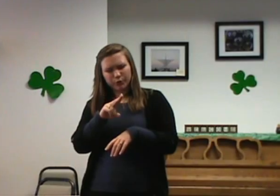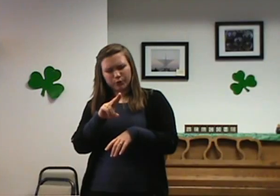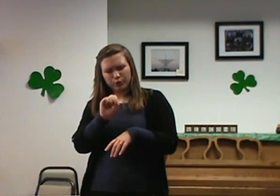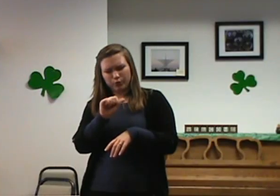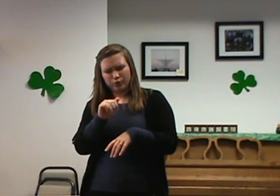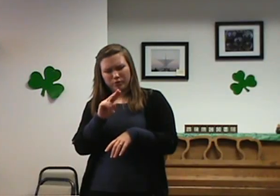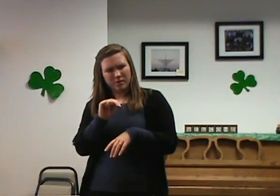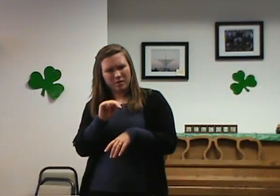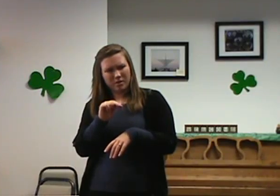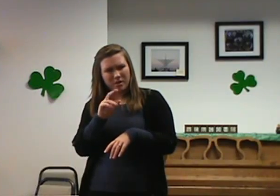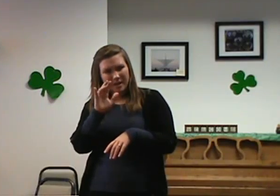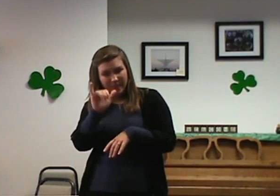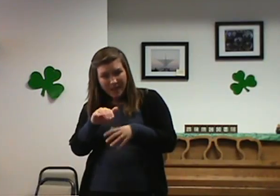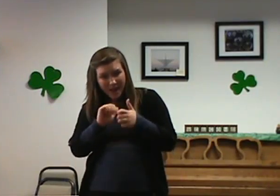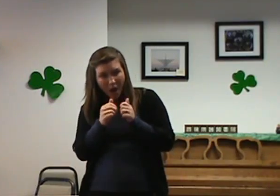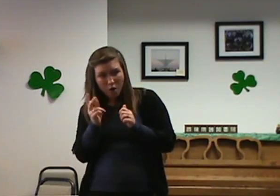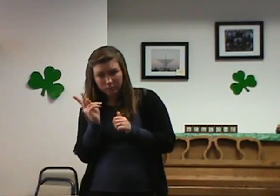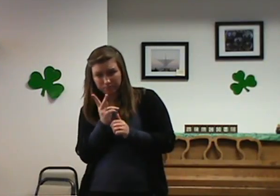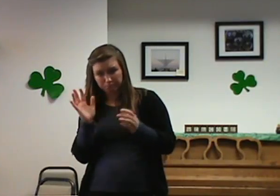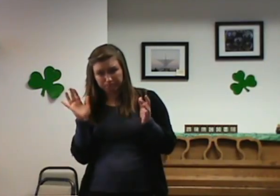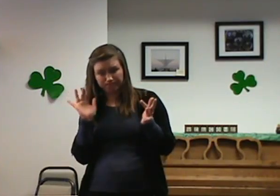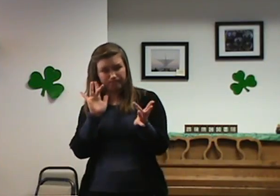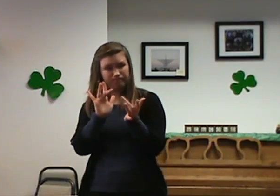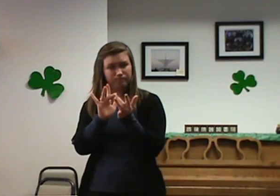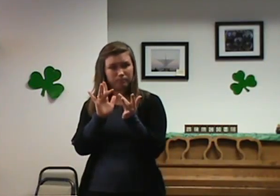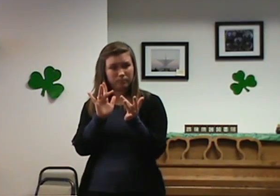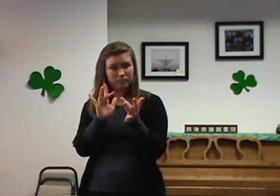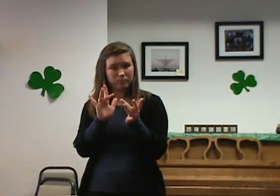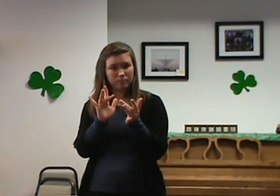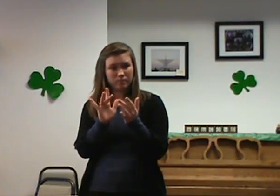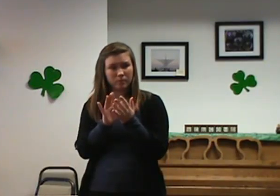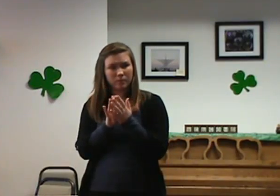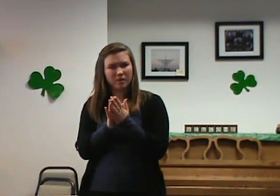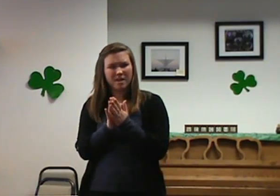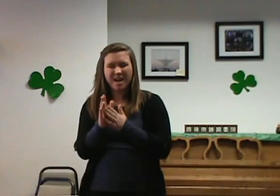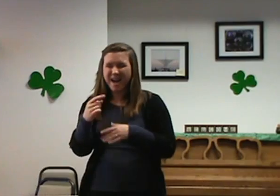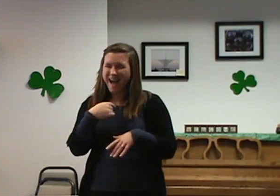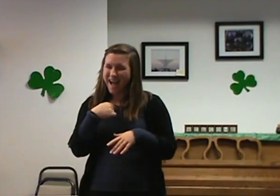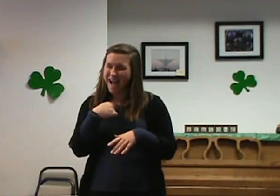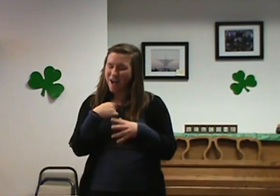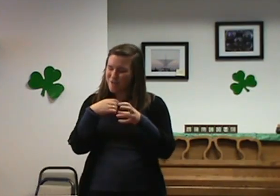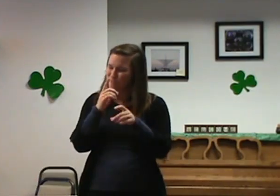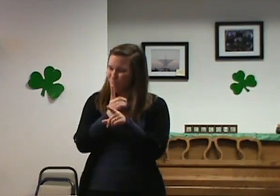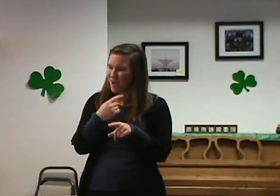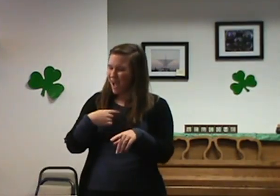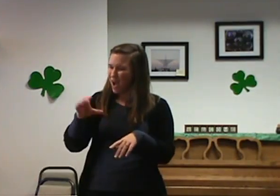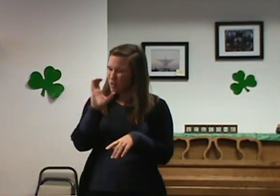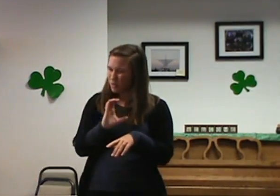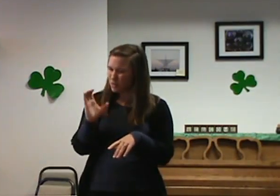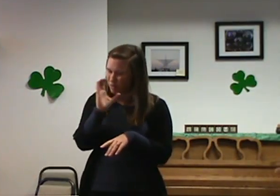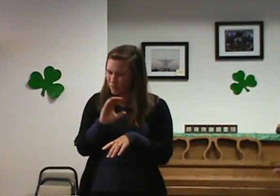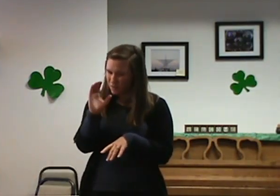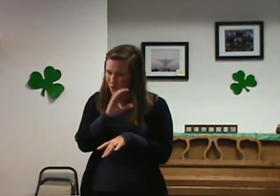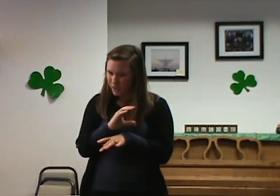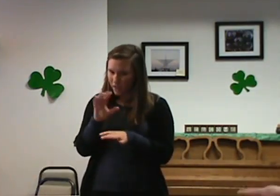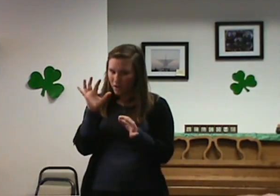sounds like. Yes, because I was doing a price quote for an individual who I knew that JAWS,